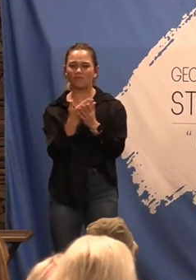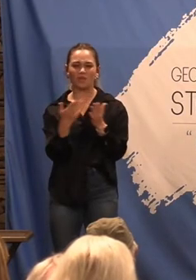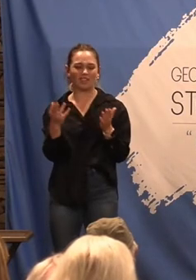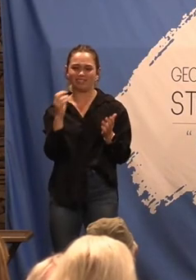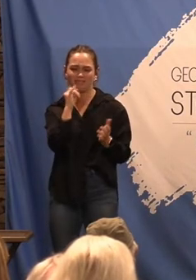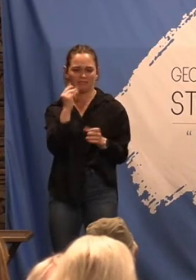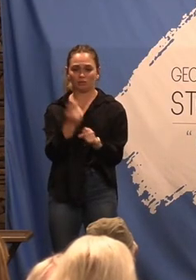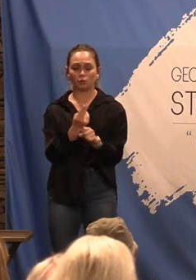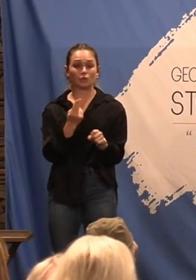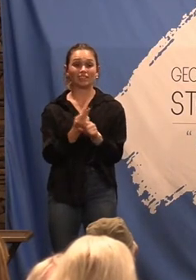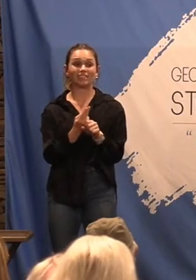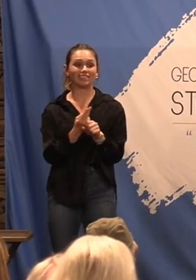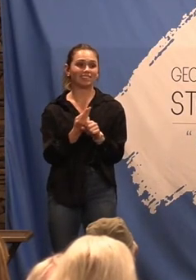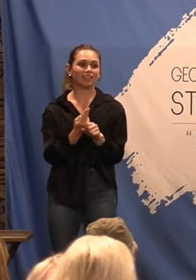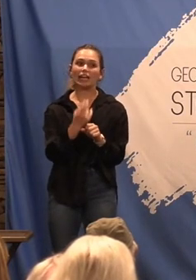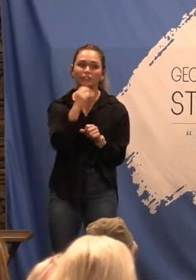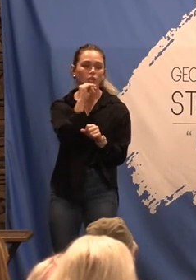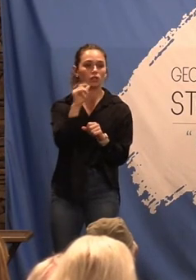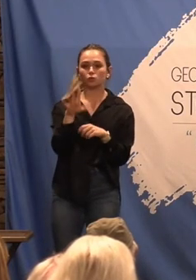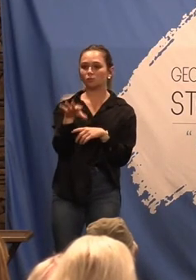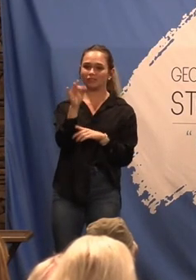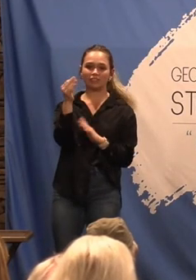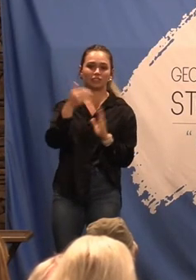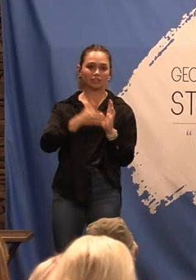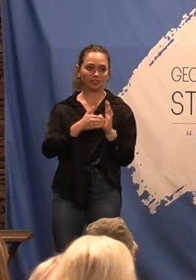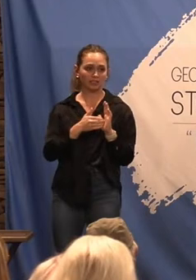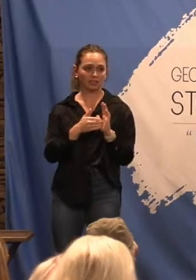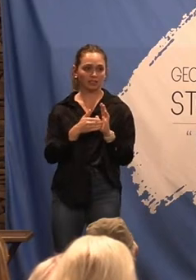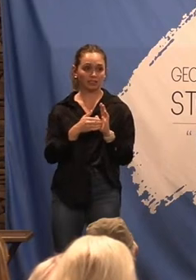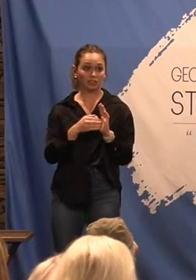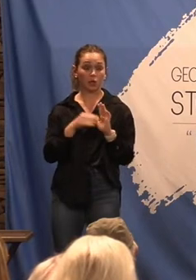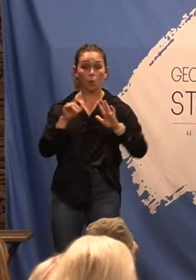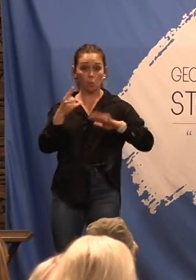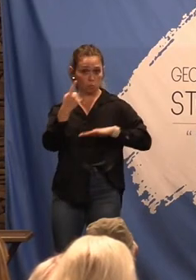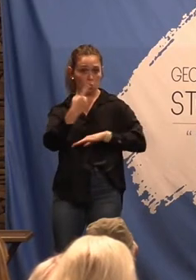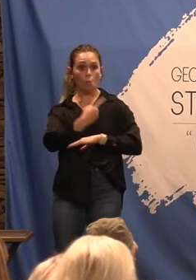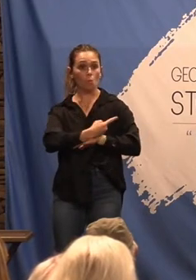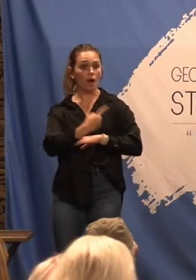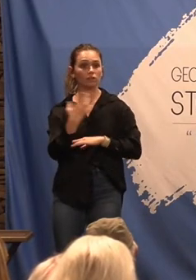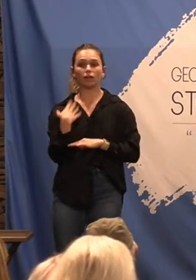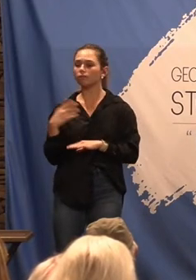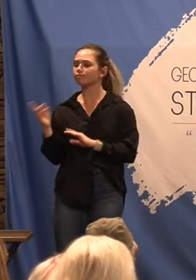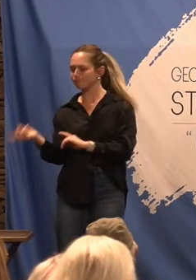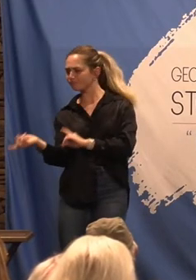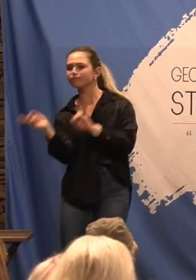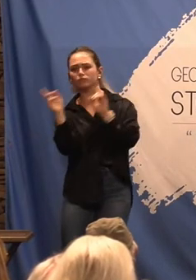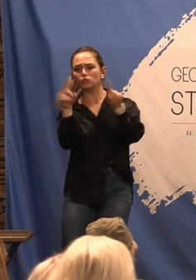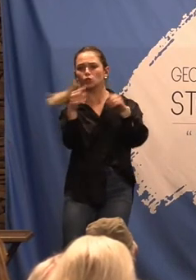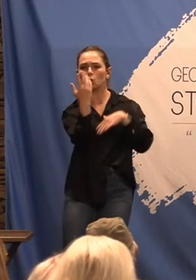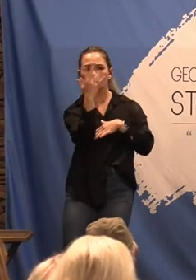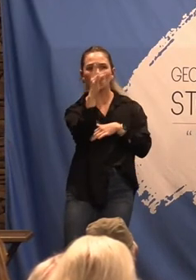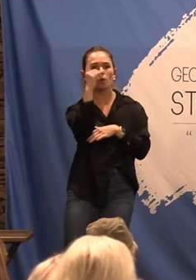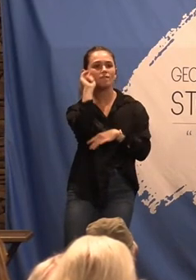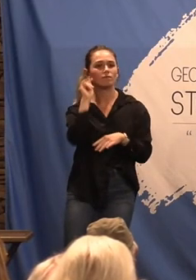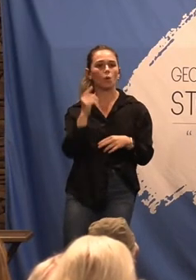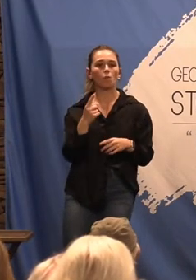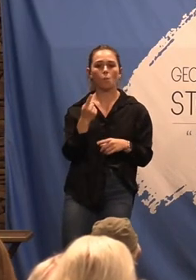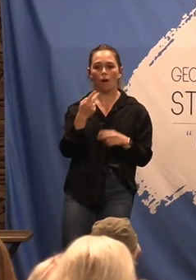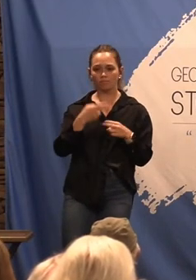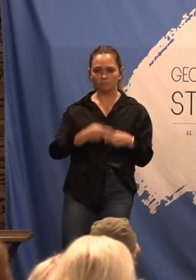above all, not to be found. One day, she sent her into the woods for a pound of